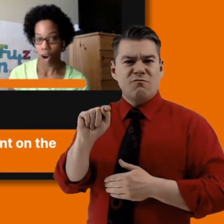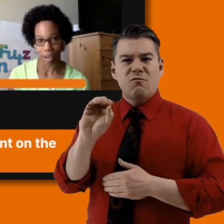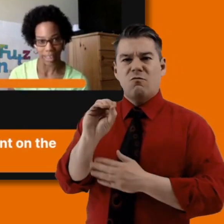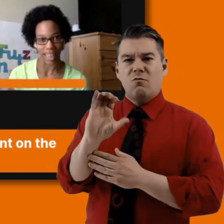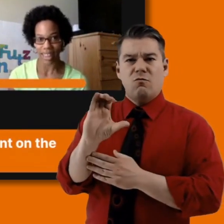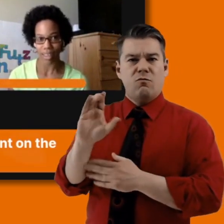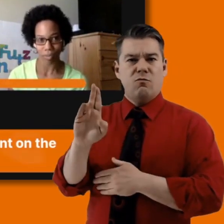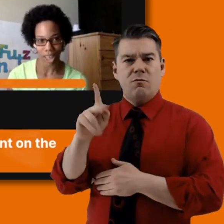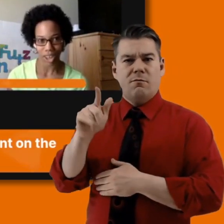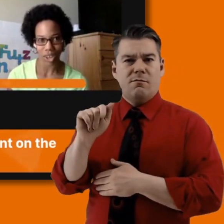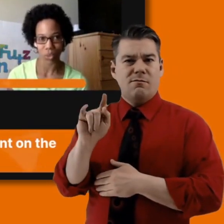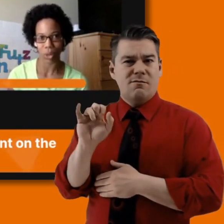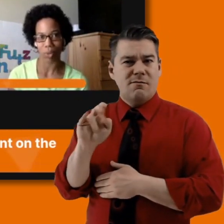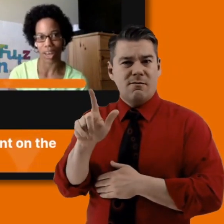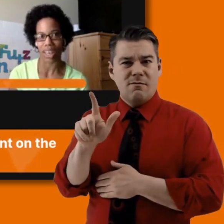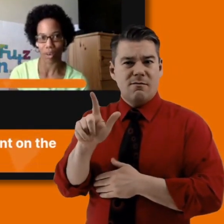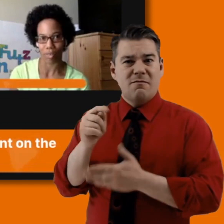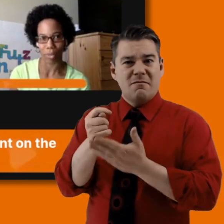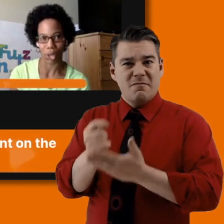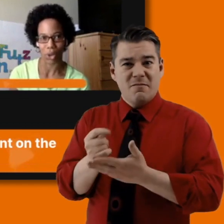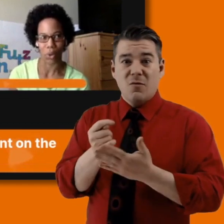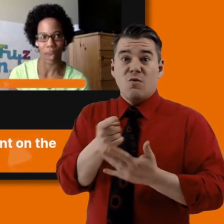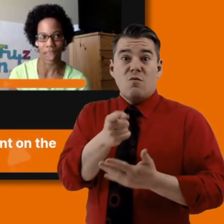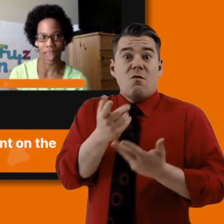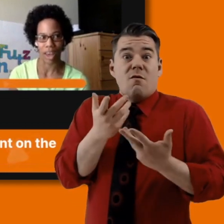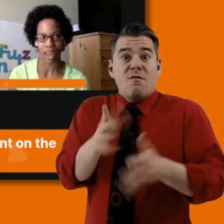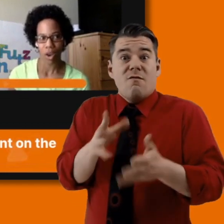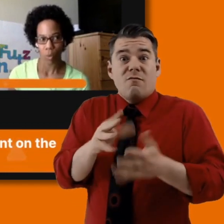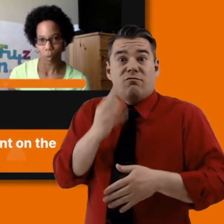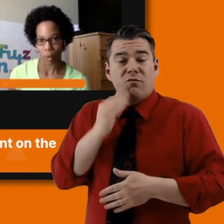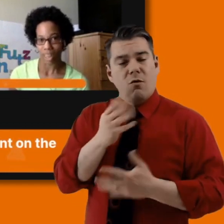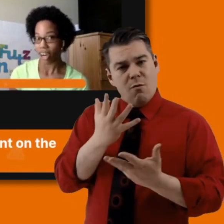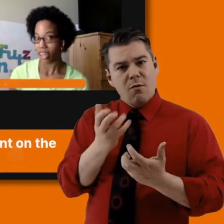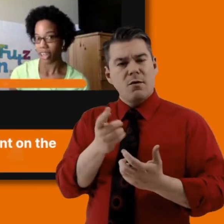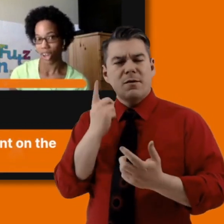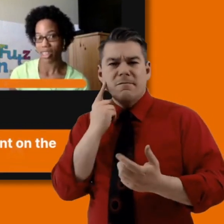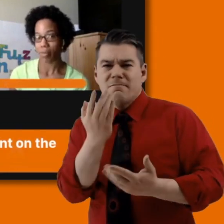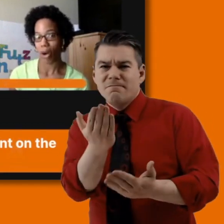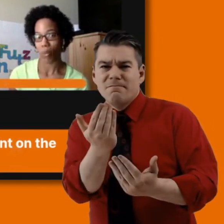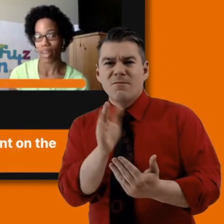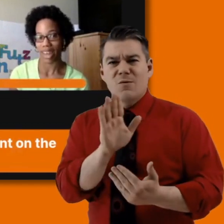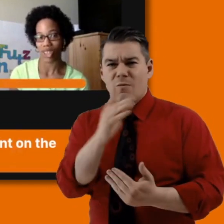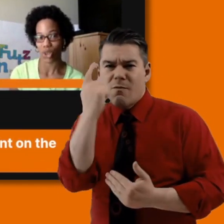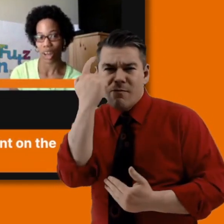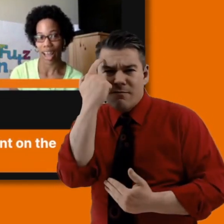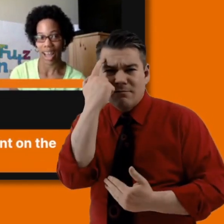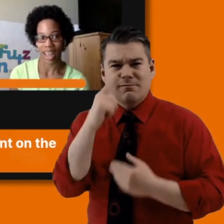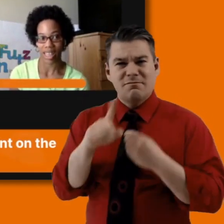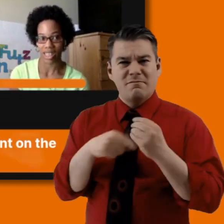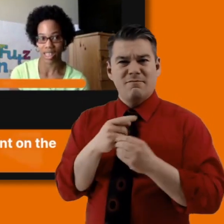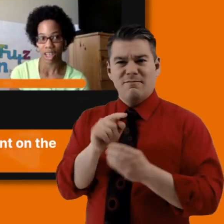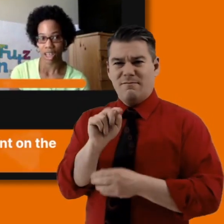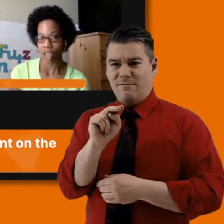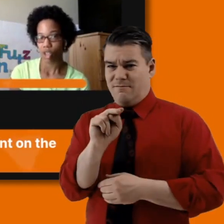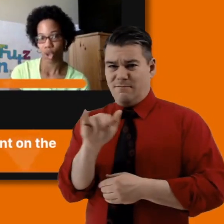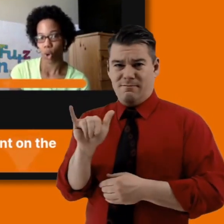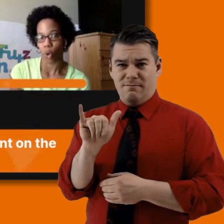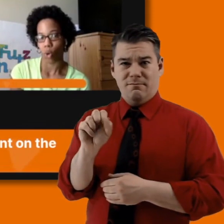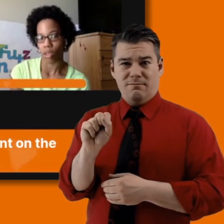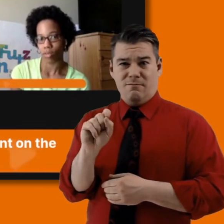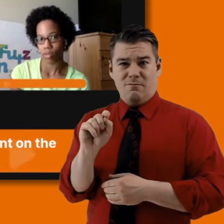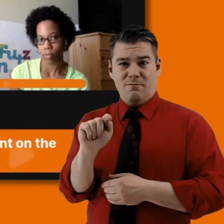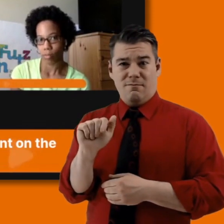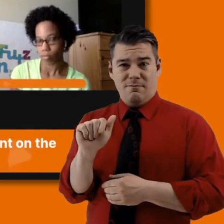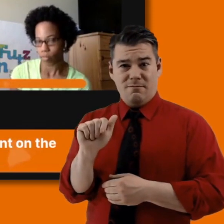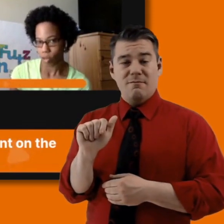are already in the field, we want to hear from you, and we want to hear your thoughts about what NYSOTA has